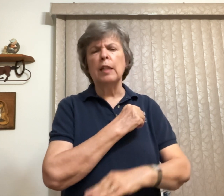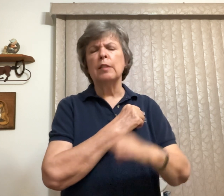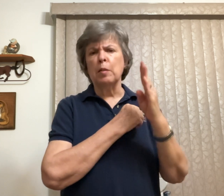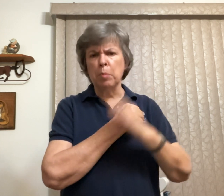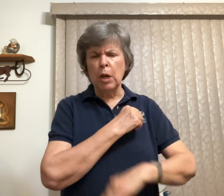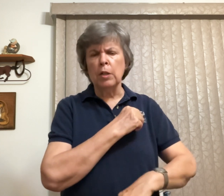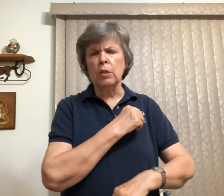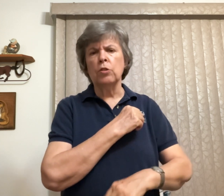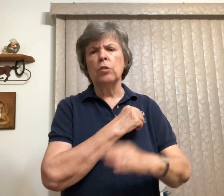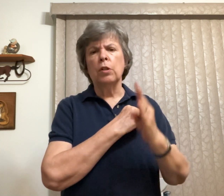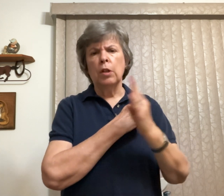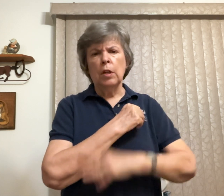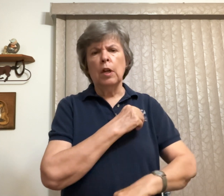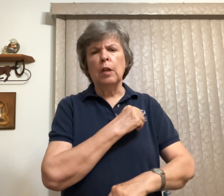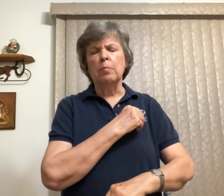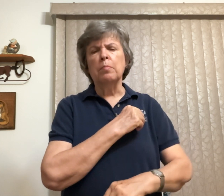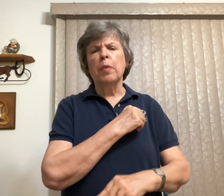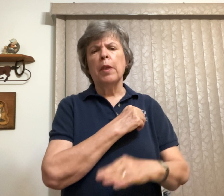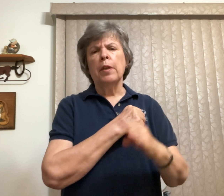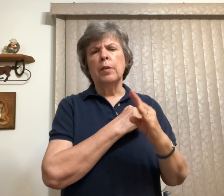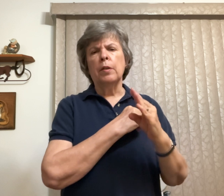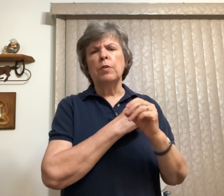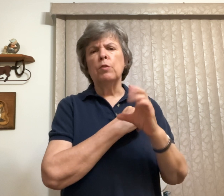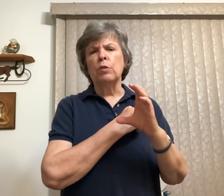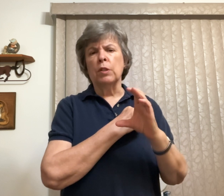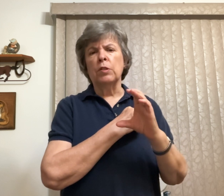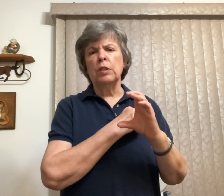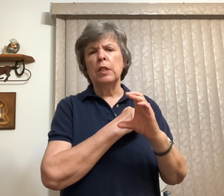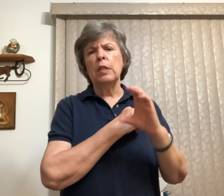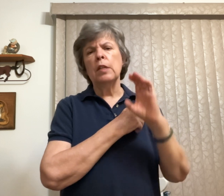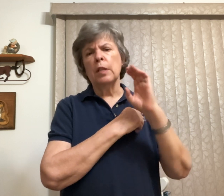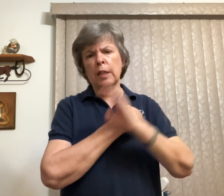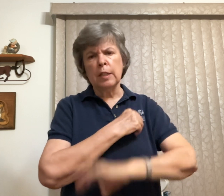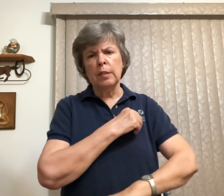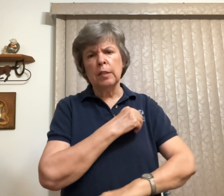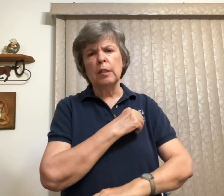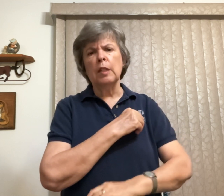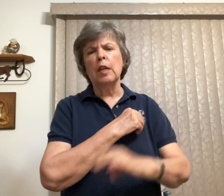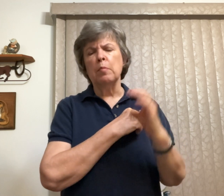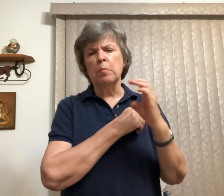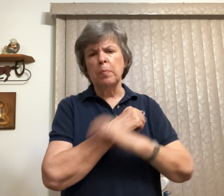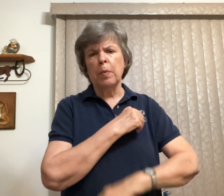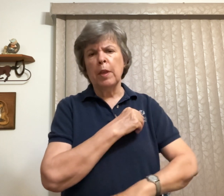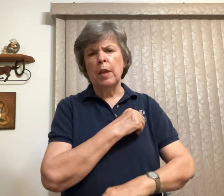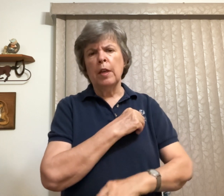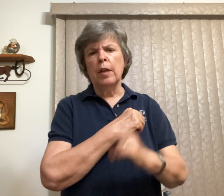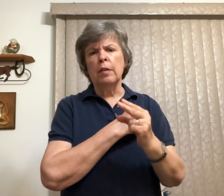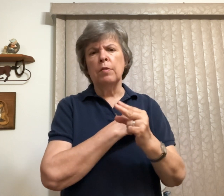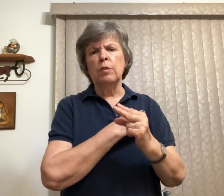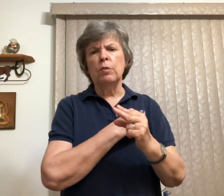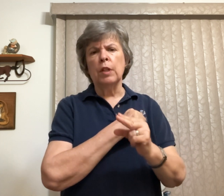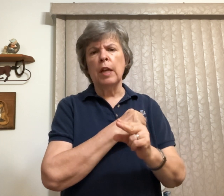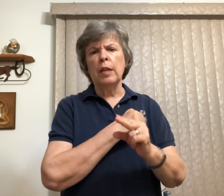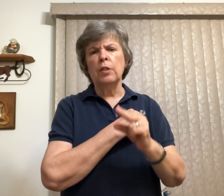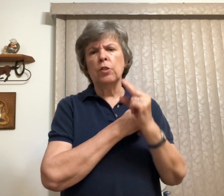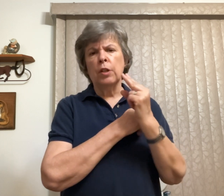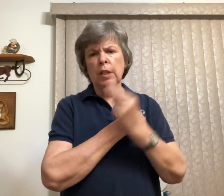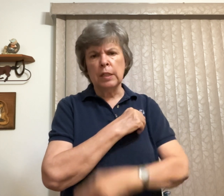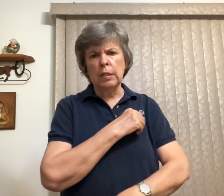like punish. If you use a C, that's condemn. And if you use an H, that's